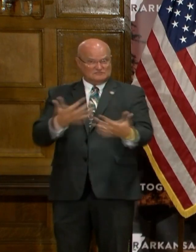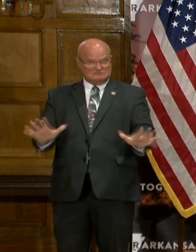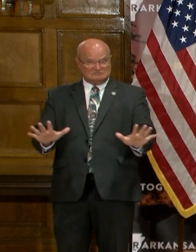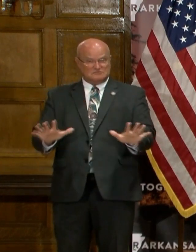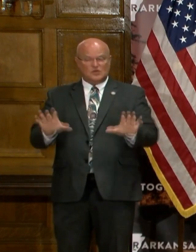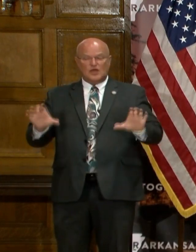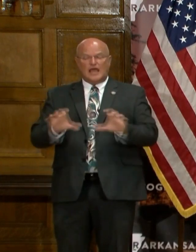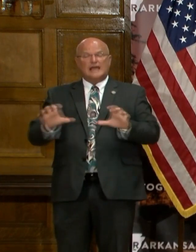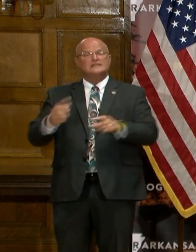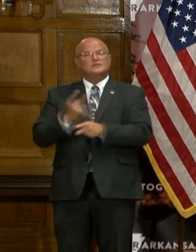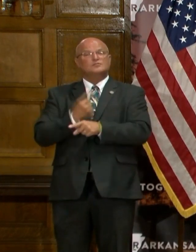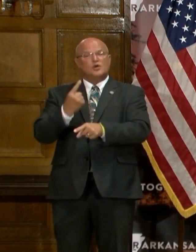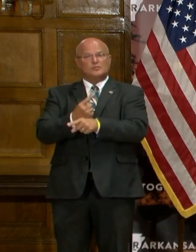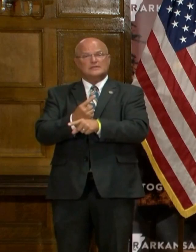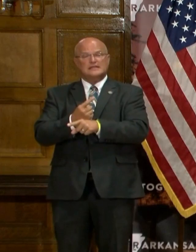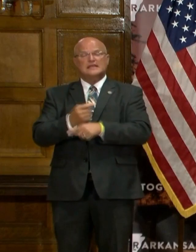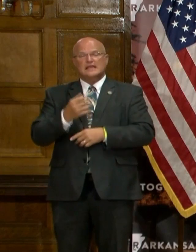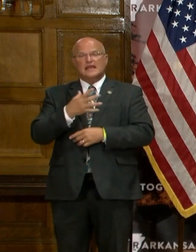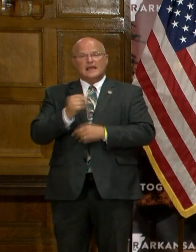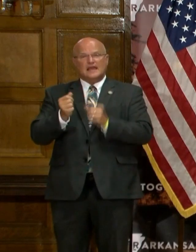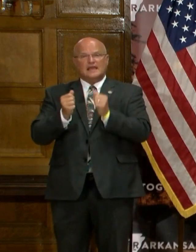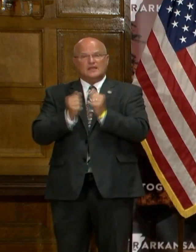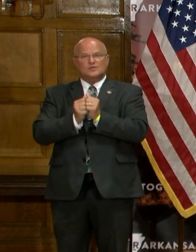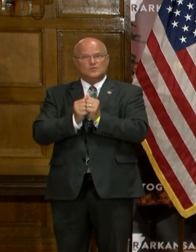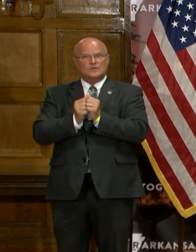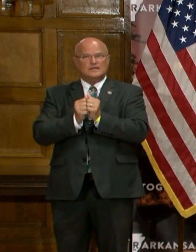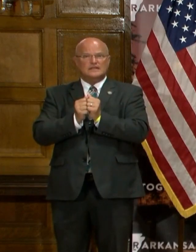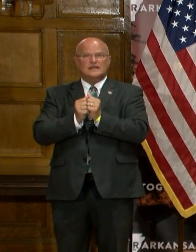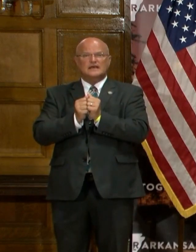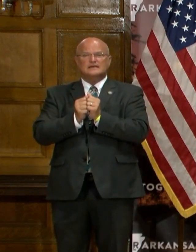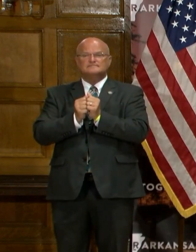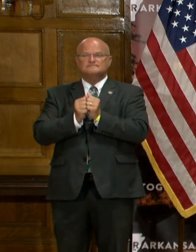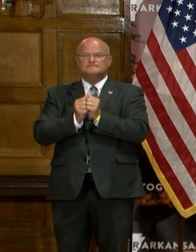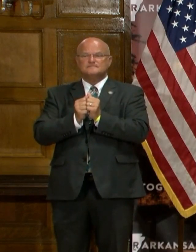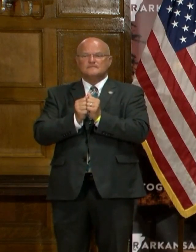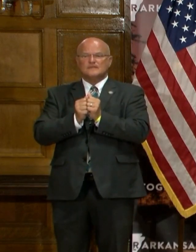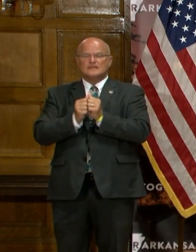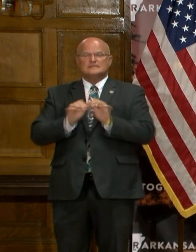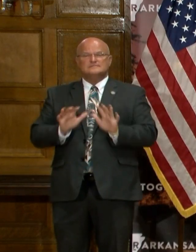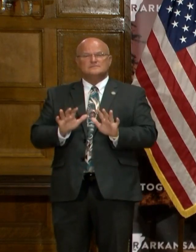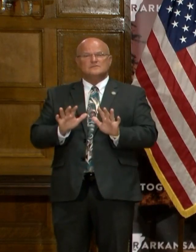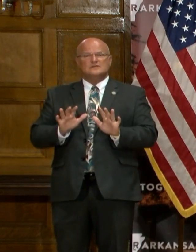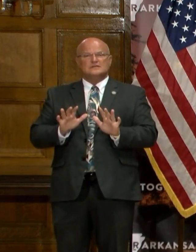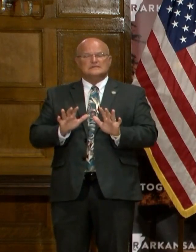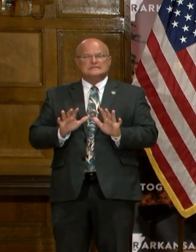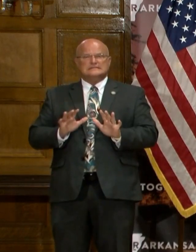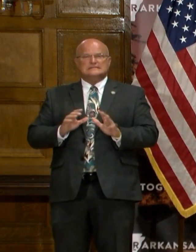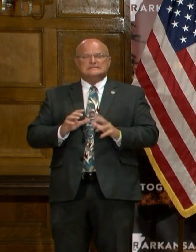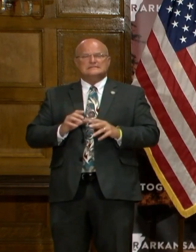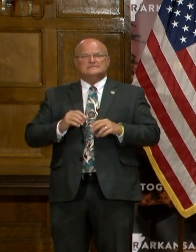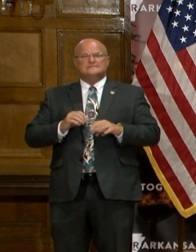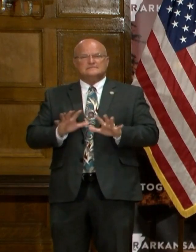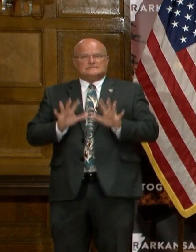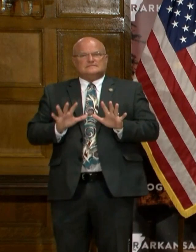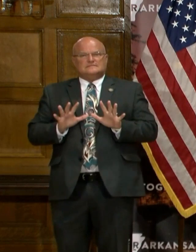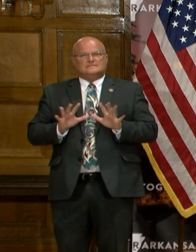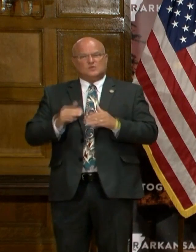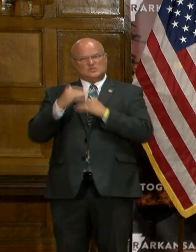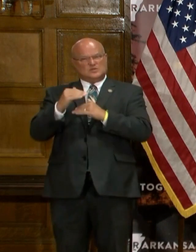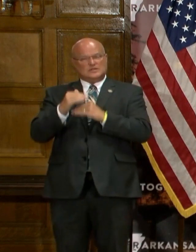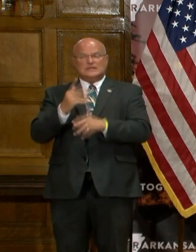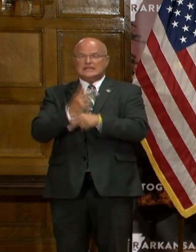acting appropriately and with great reservation in terms of restrictions. We're trying to